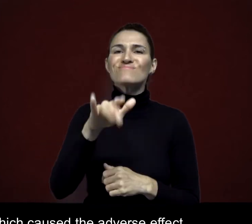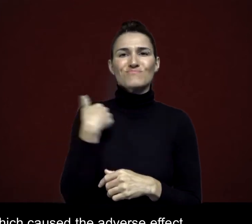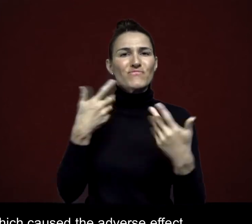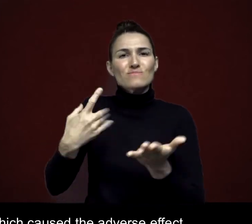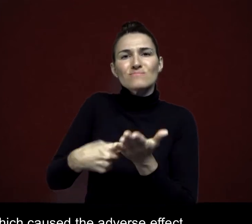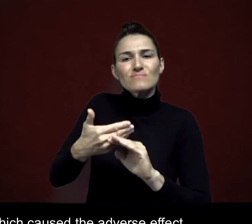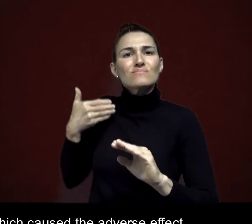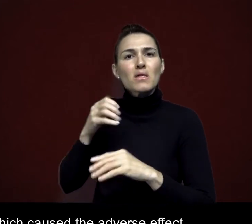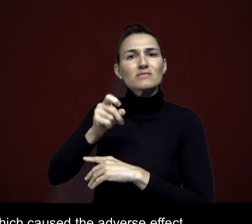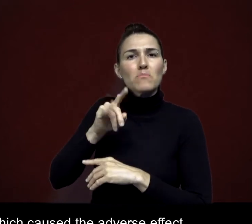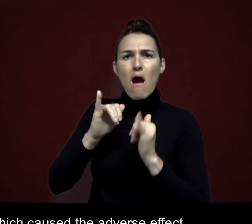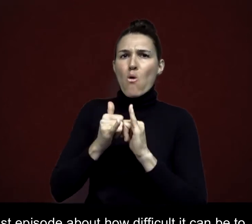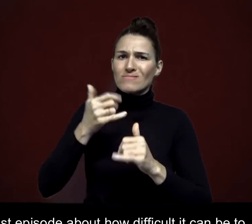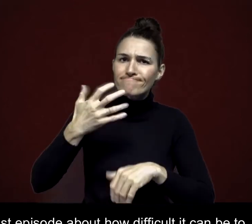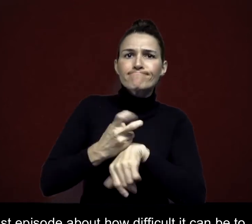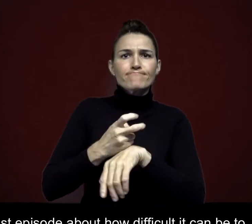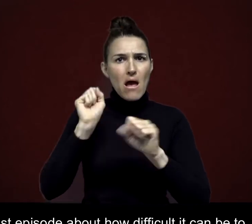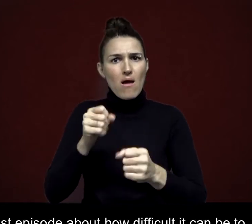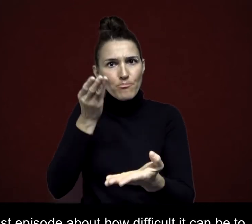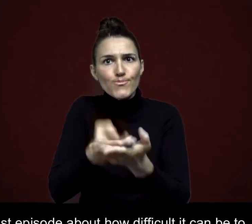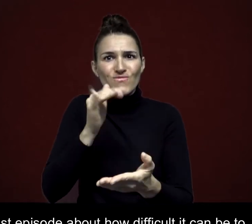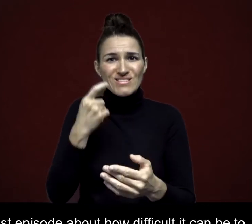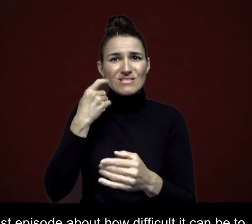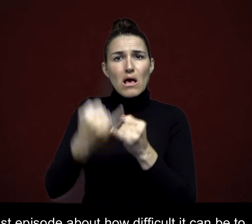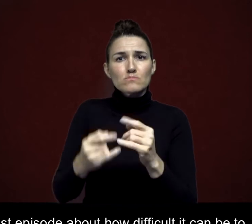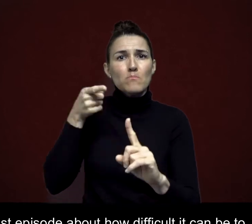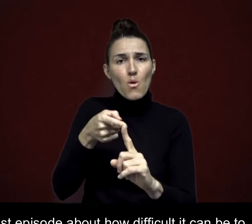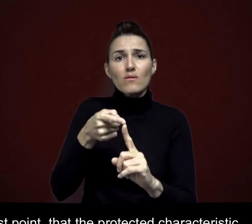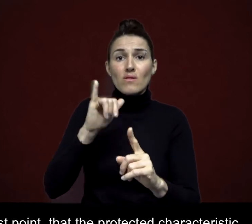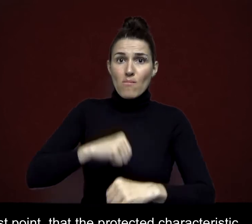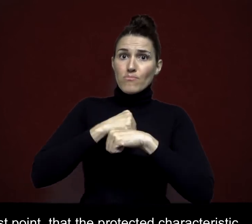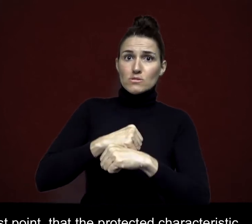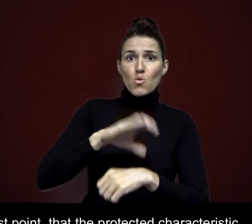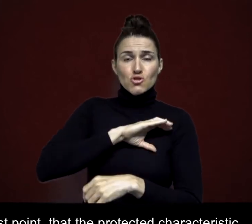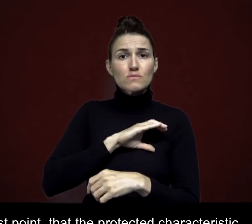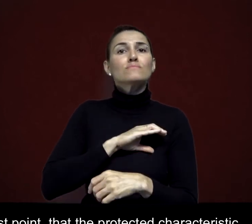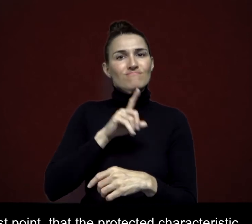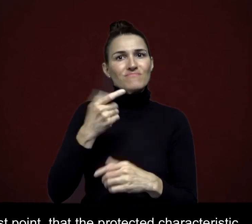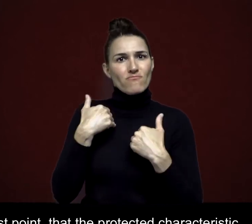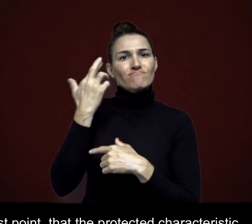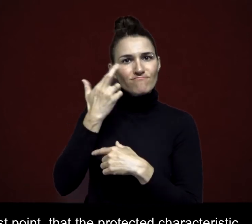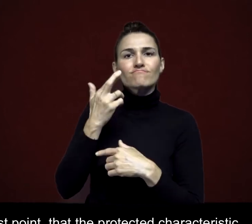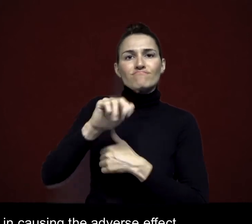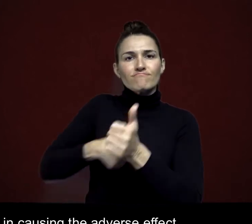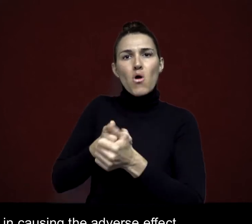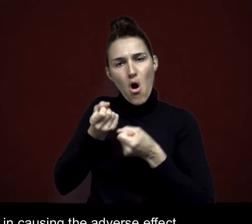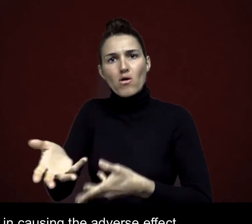the adverse effect. We talked last episode about how difficult it can be to prove the last point, that the protected characteristic was a factor in